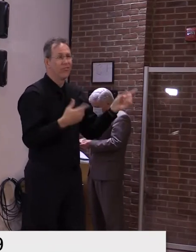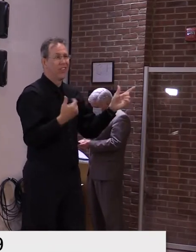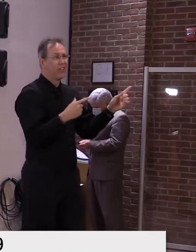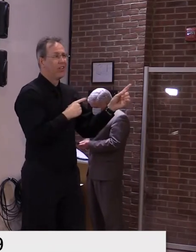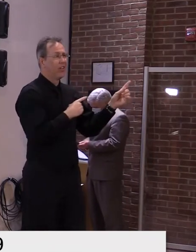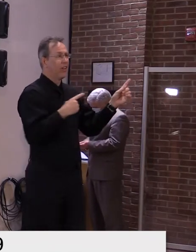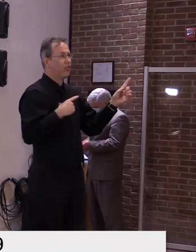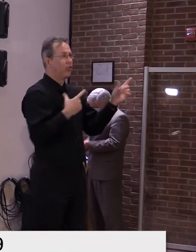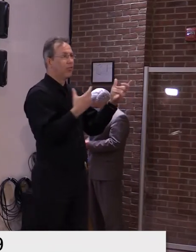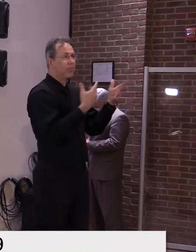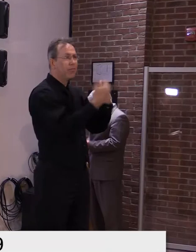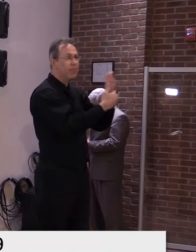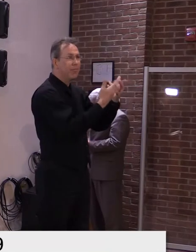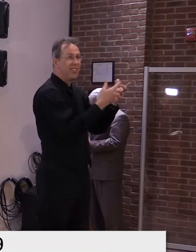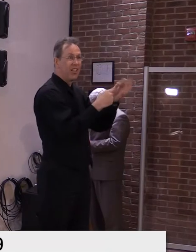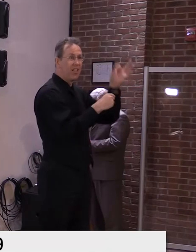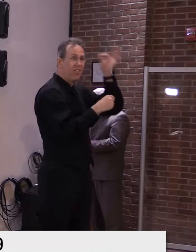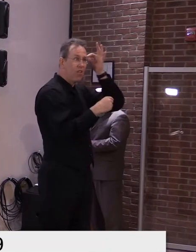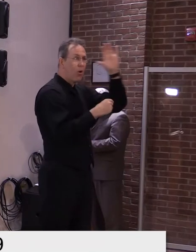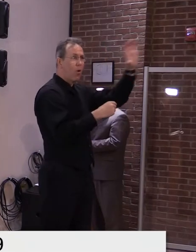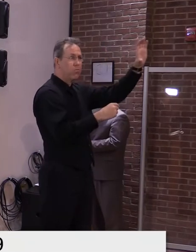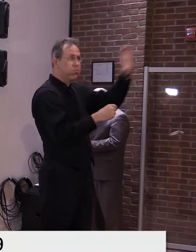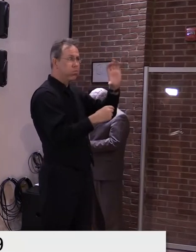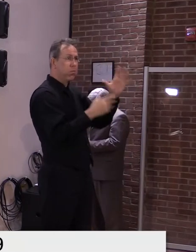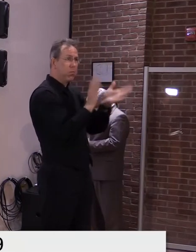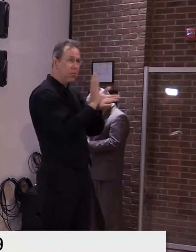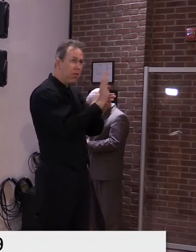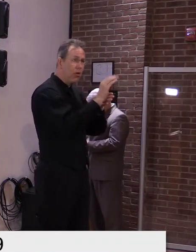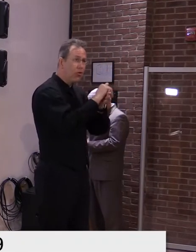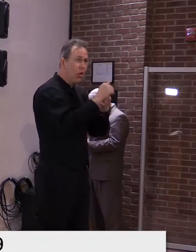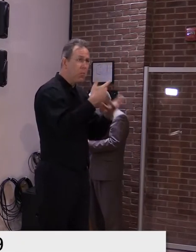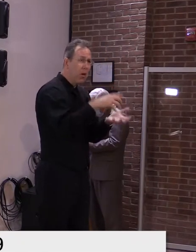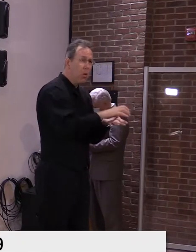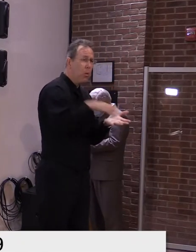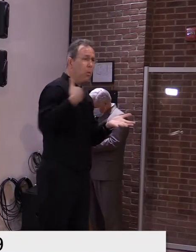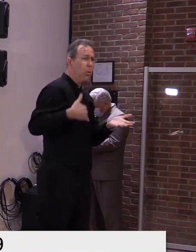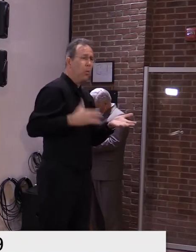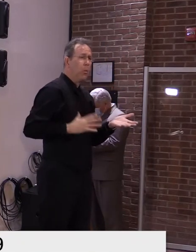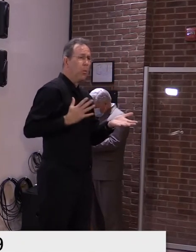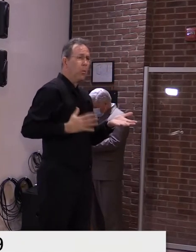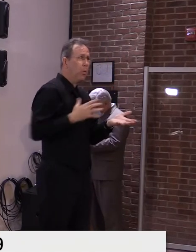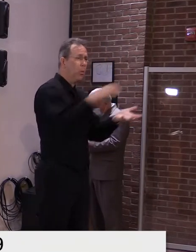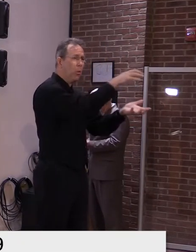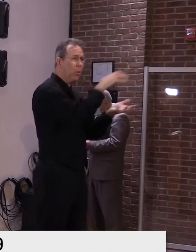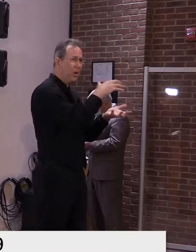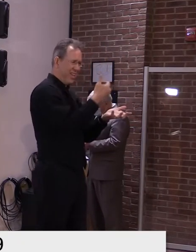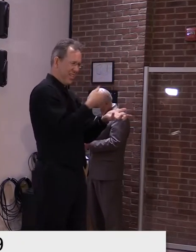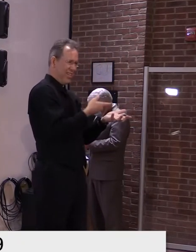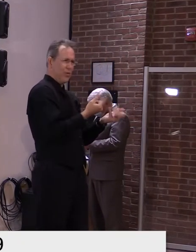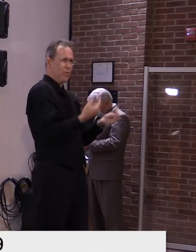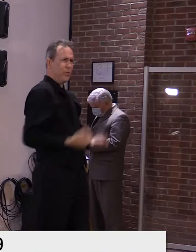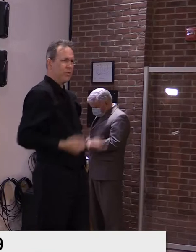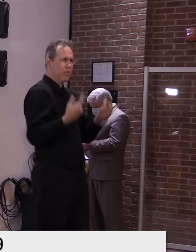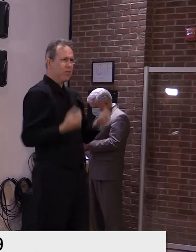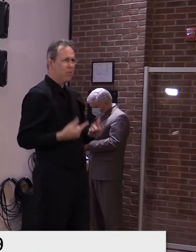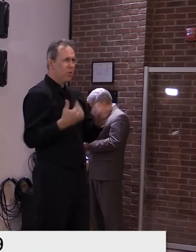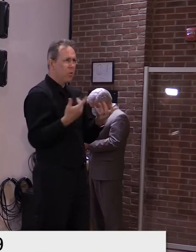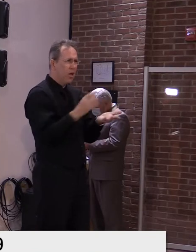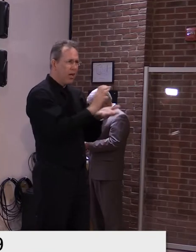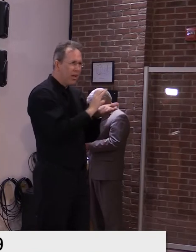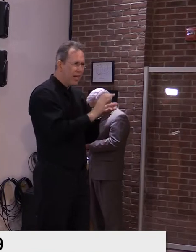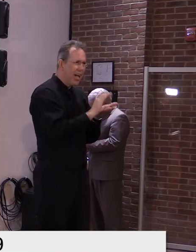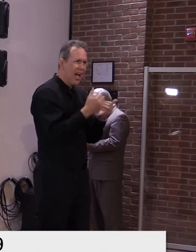receiving, about $1 billion, and we have to make sure that we're utilizing it in the right